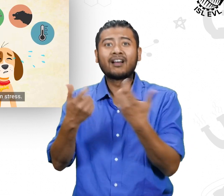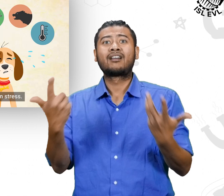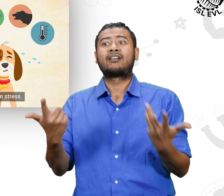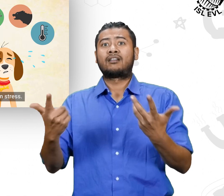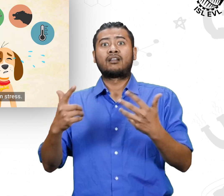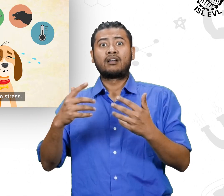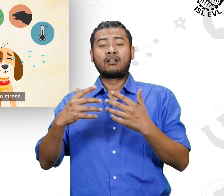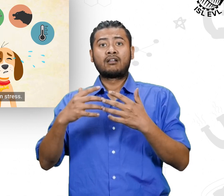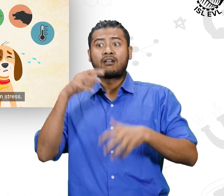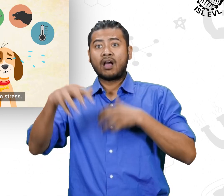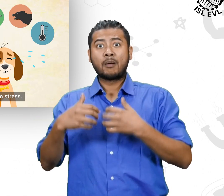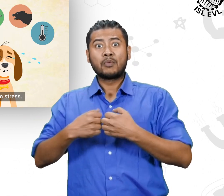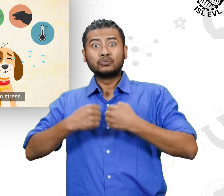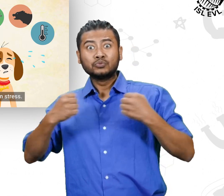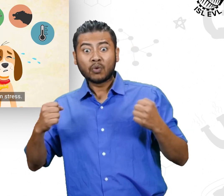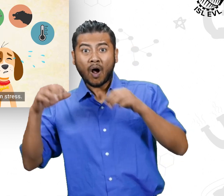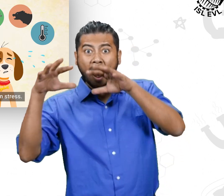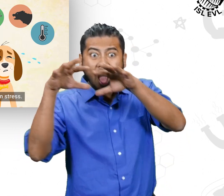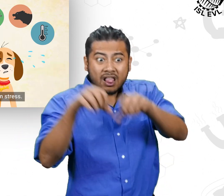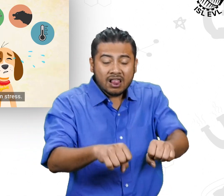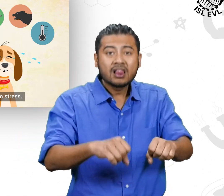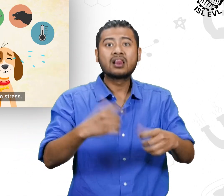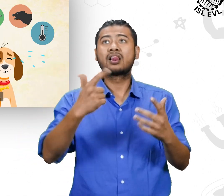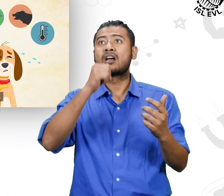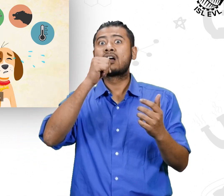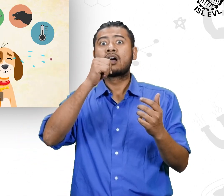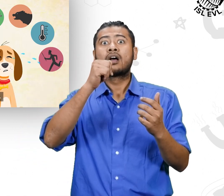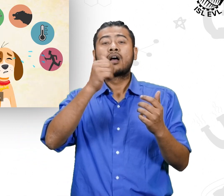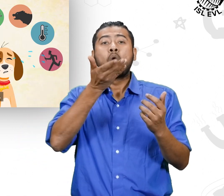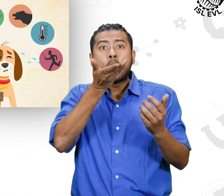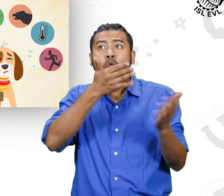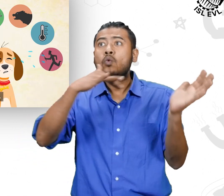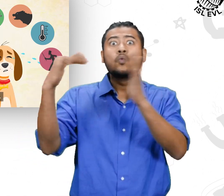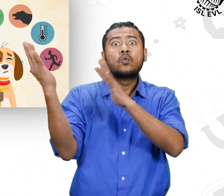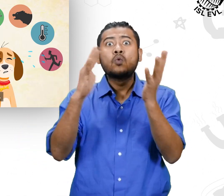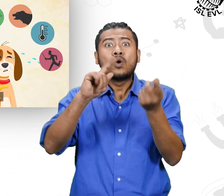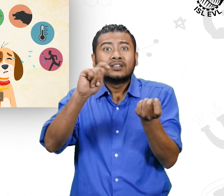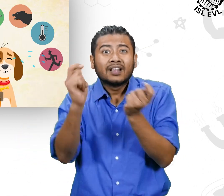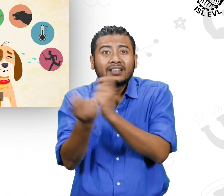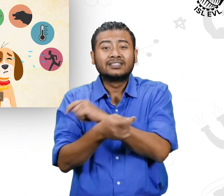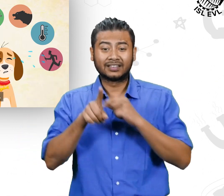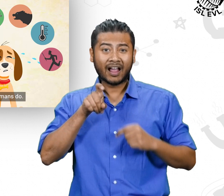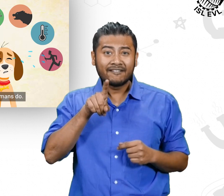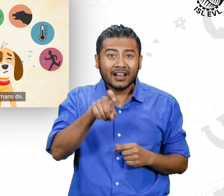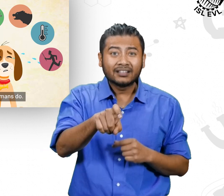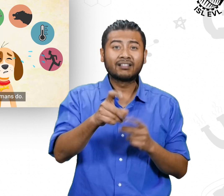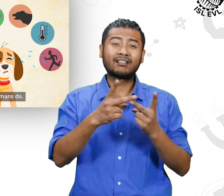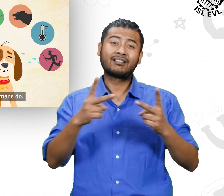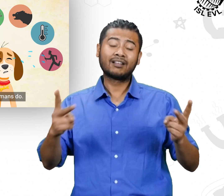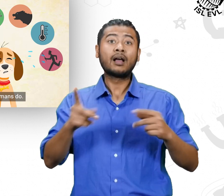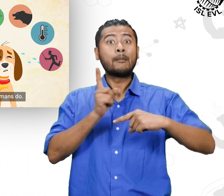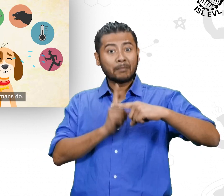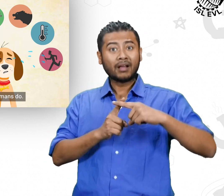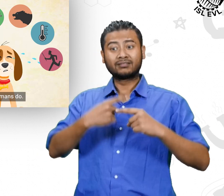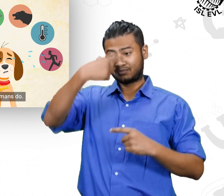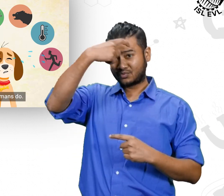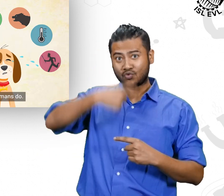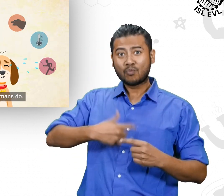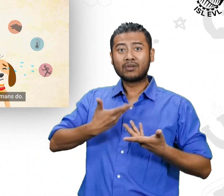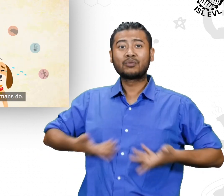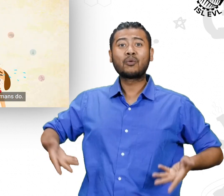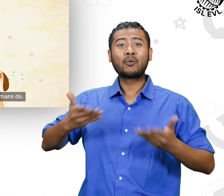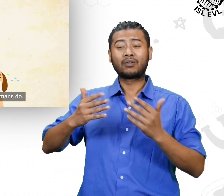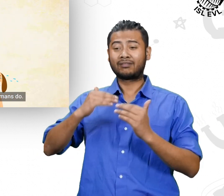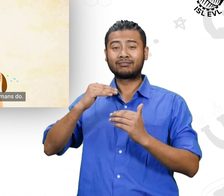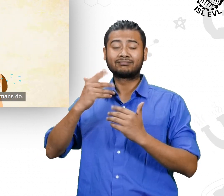predators, temperature fluctuations can all cause them stress. Even humans and human activities, stressed animals suffer